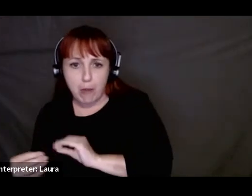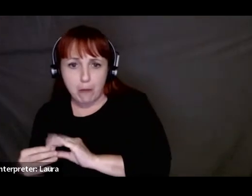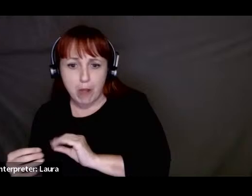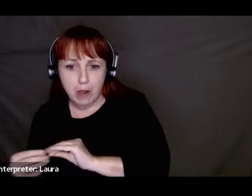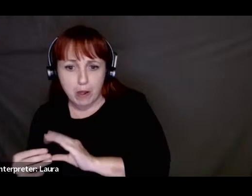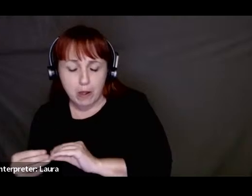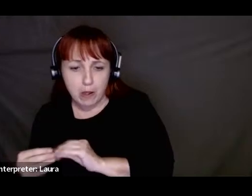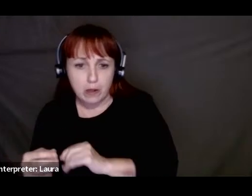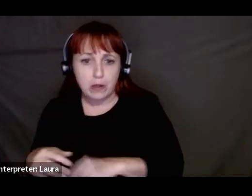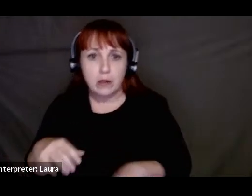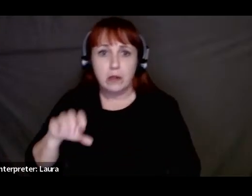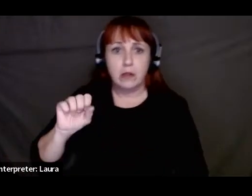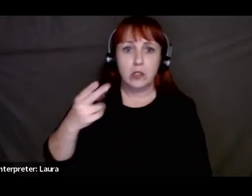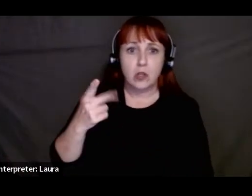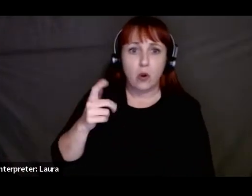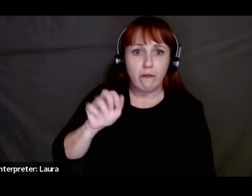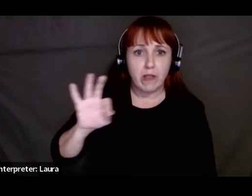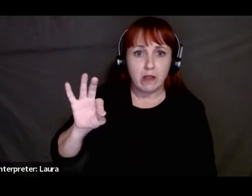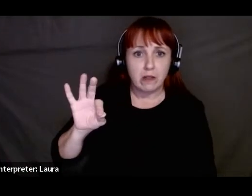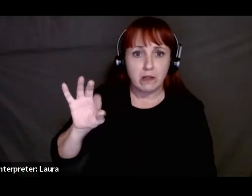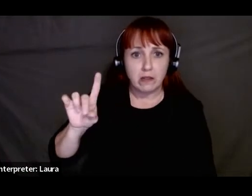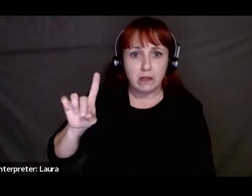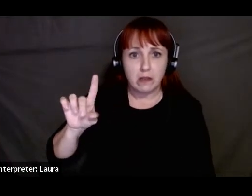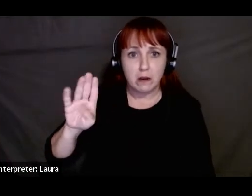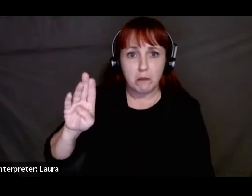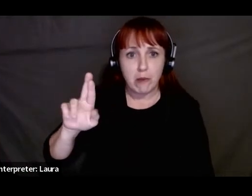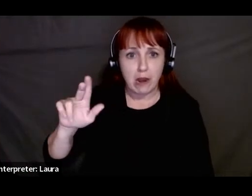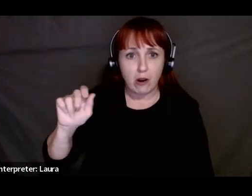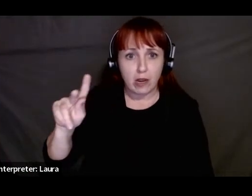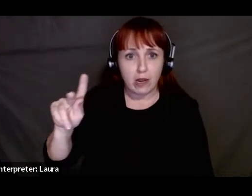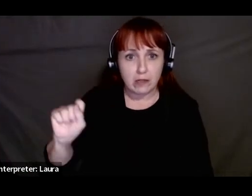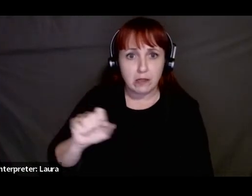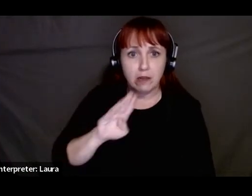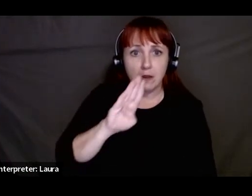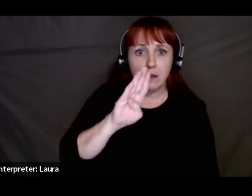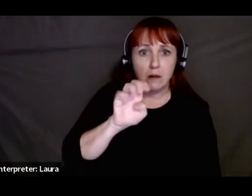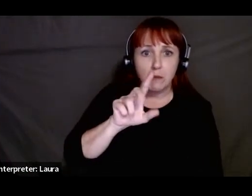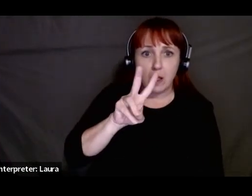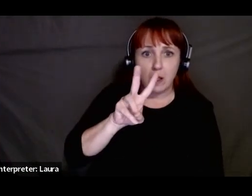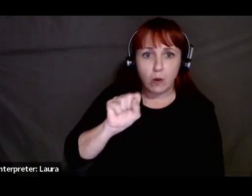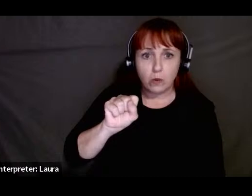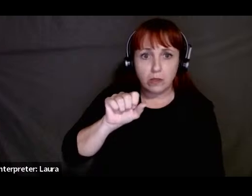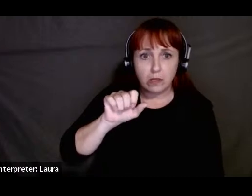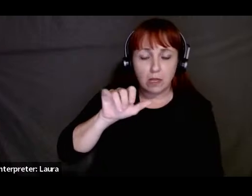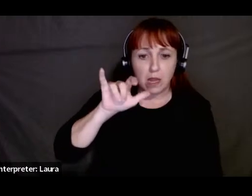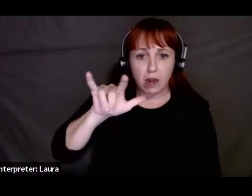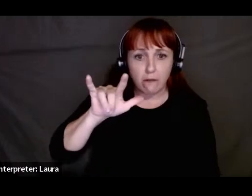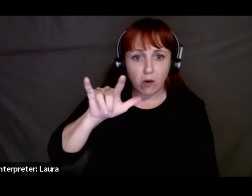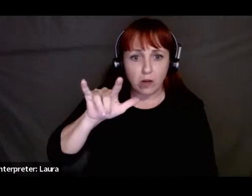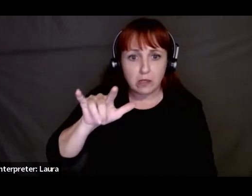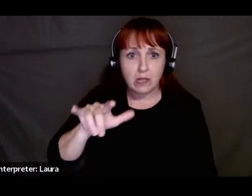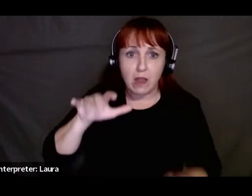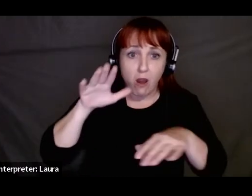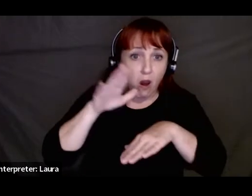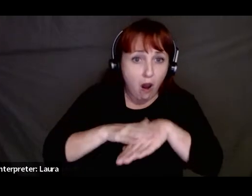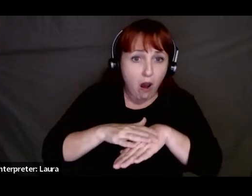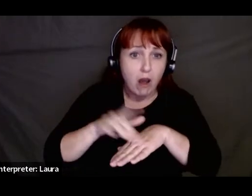Schofield Barracks, you have Reaper, you have Bellows Air Force Station, which is from Hawaii hometown.